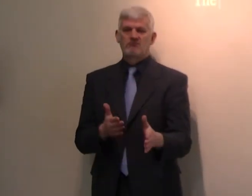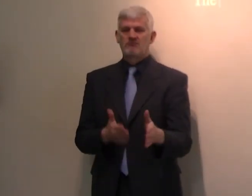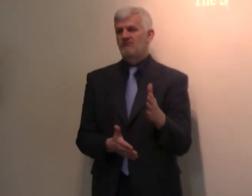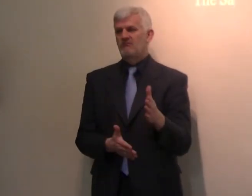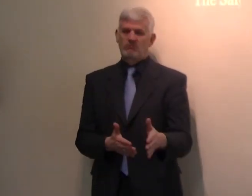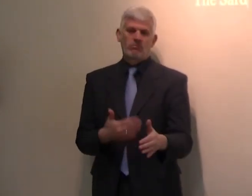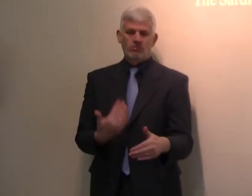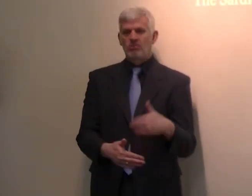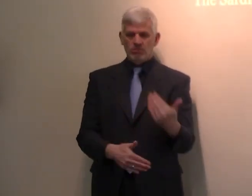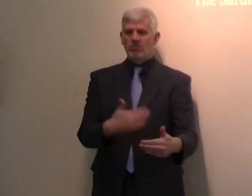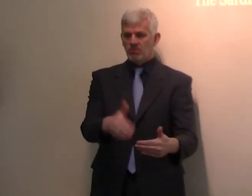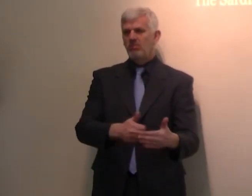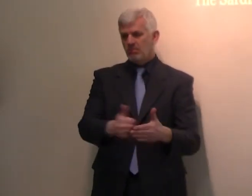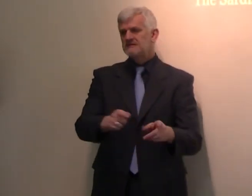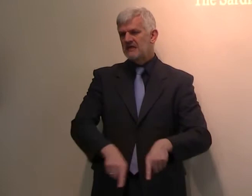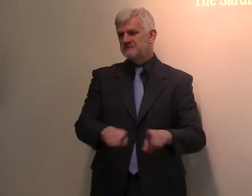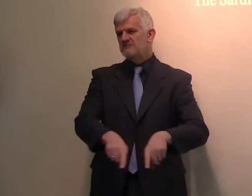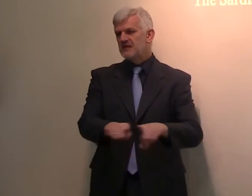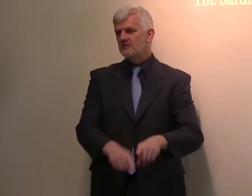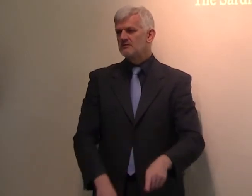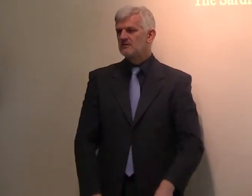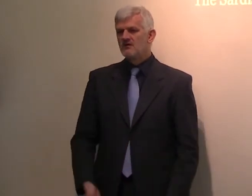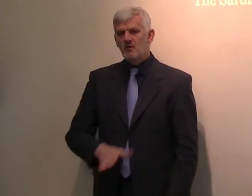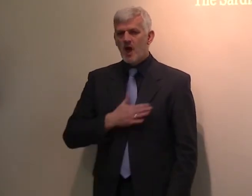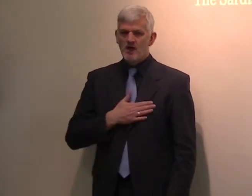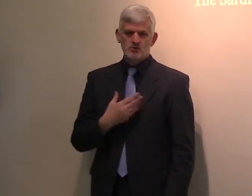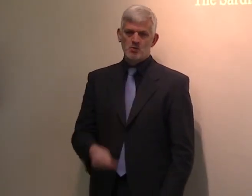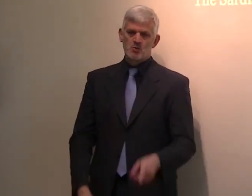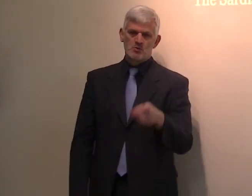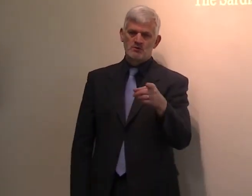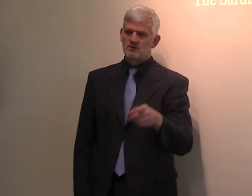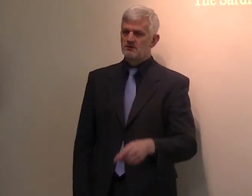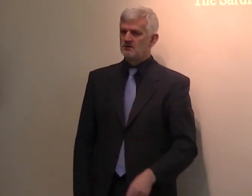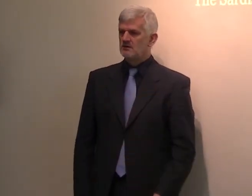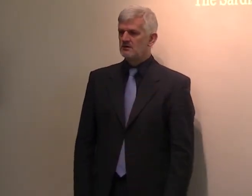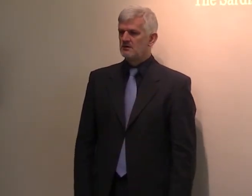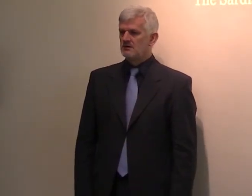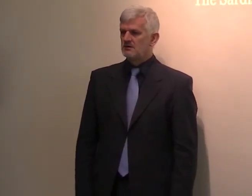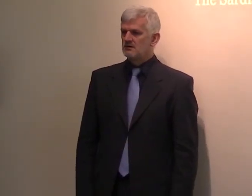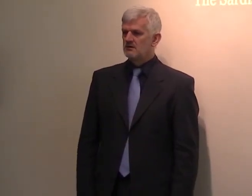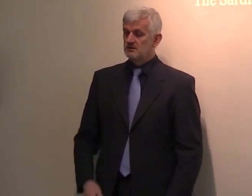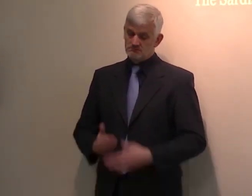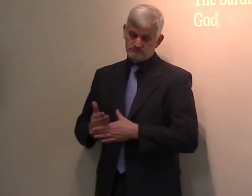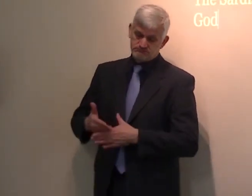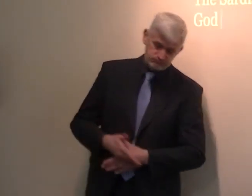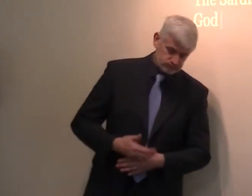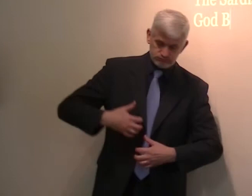routine. The heart was not in it. Vitality, activism, zeal are not